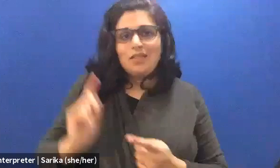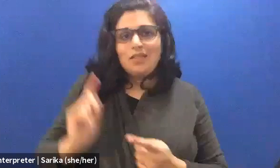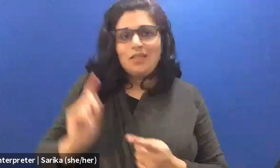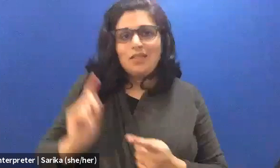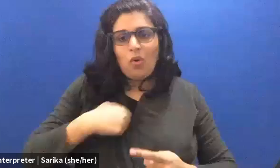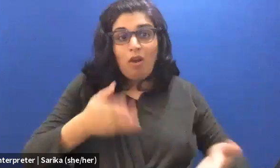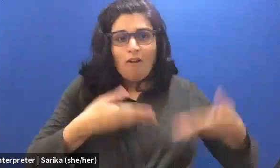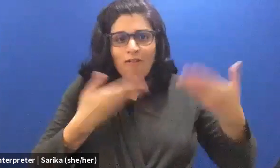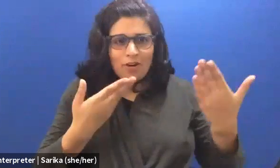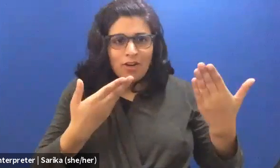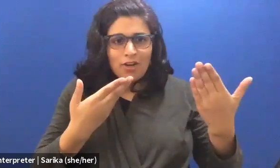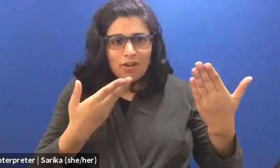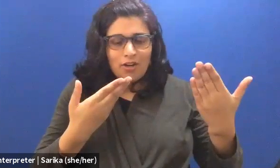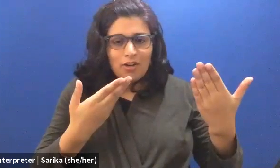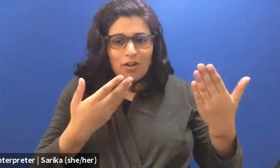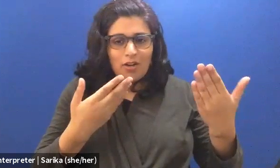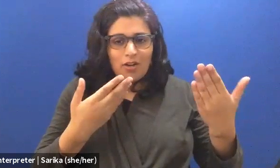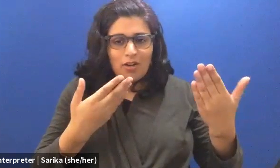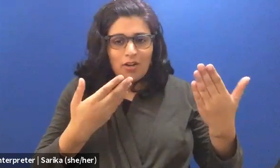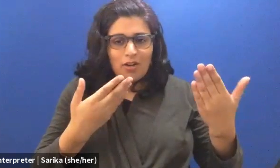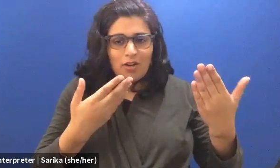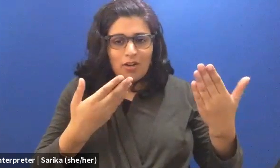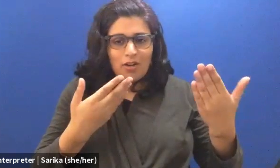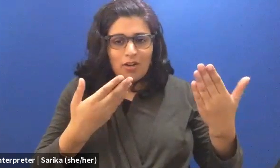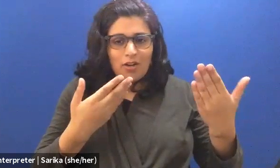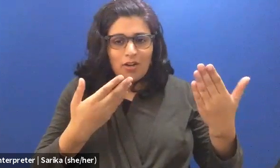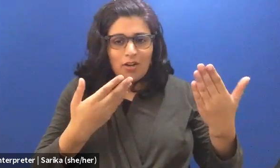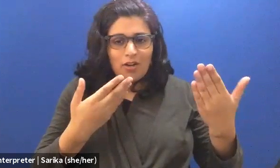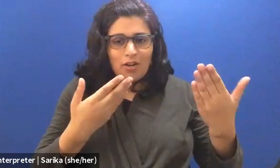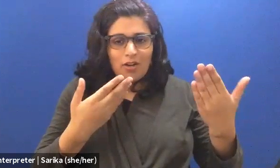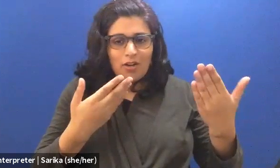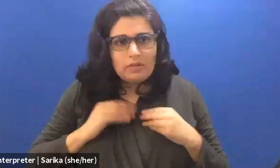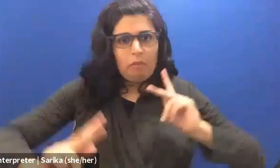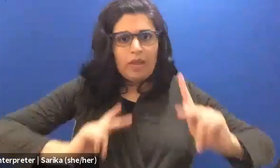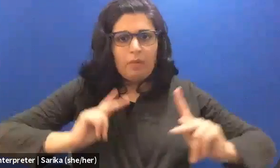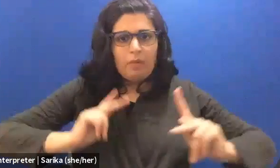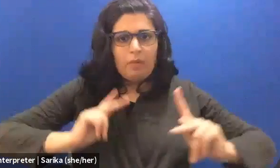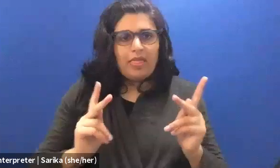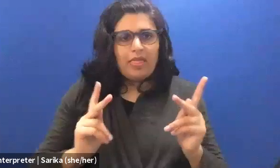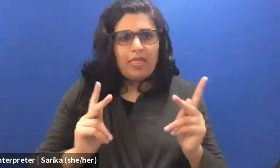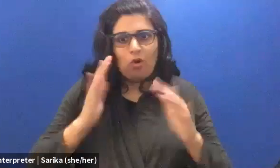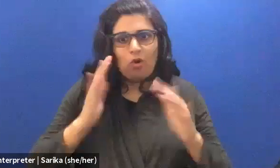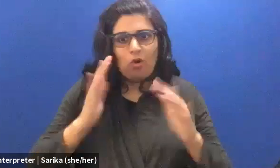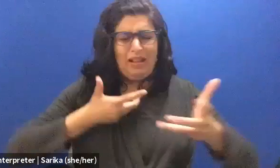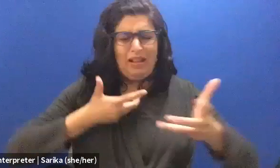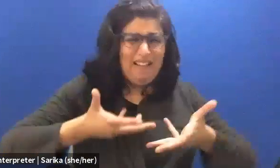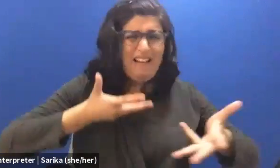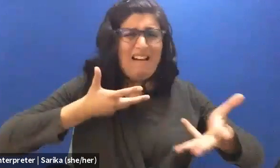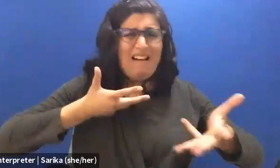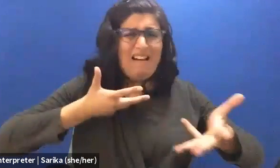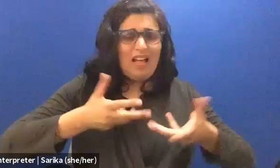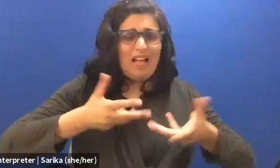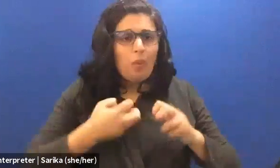kind of resources and acceptance of people that don't know how to handle their problems,